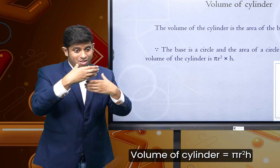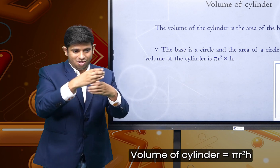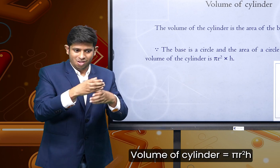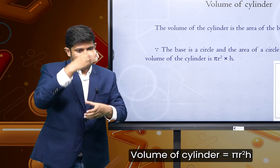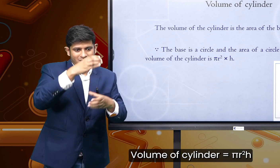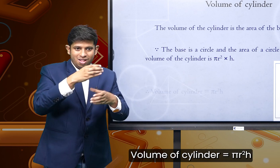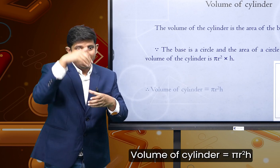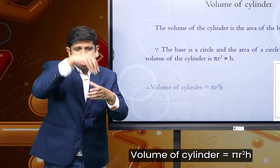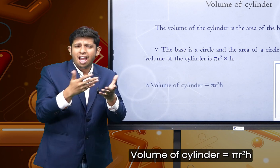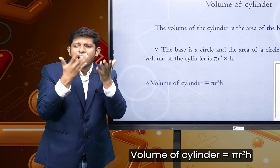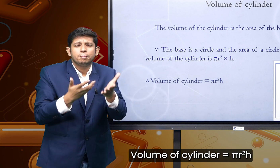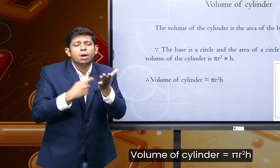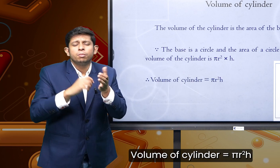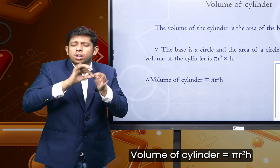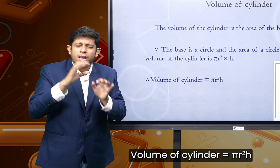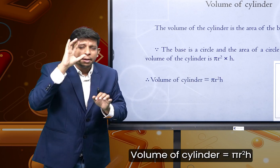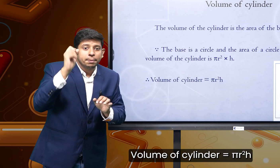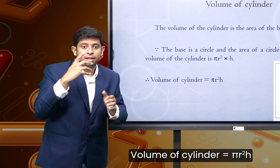Volume of cylinder is equal to pi r square h.